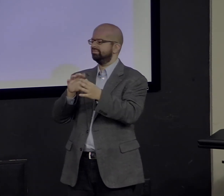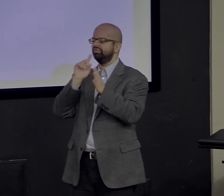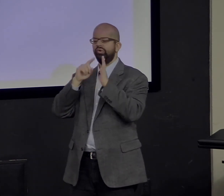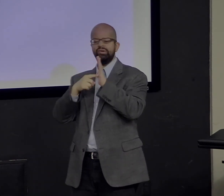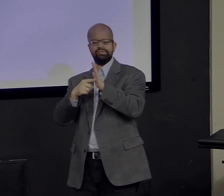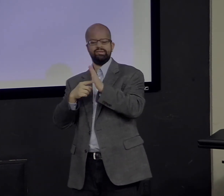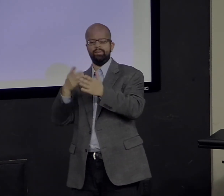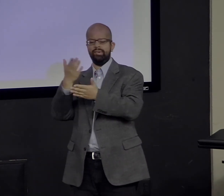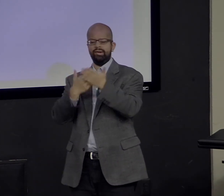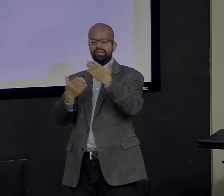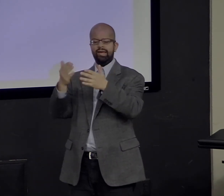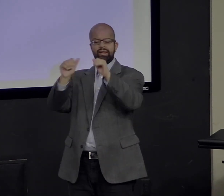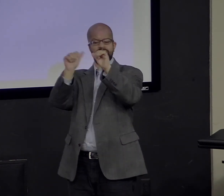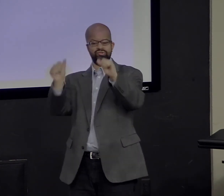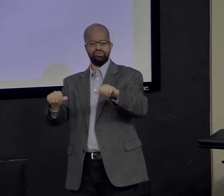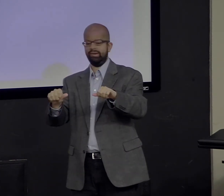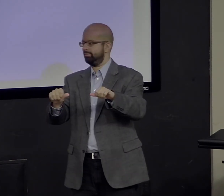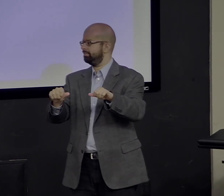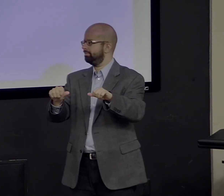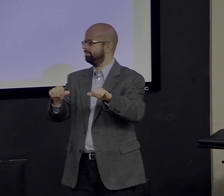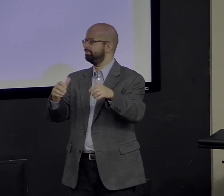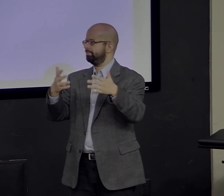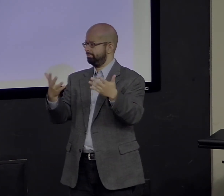what that means. Hand shapes.